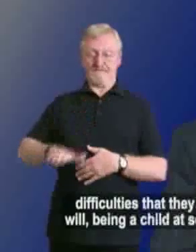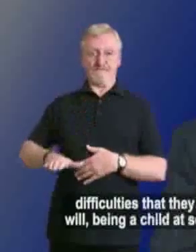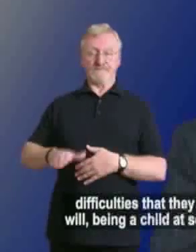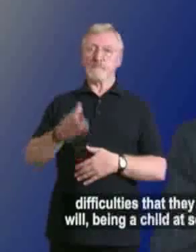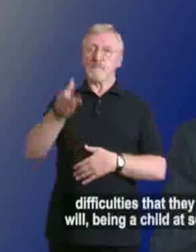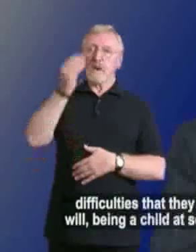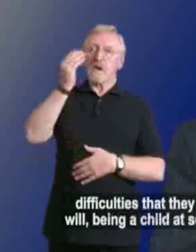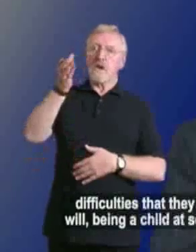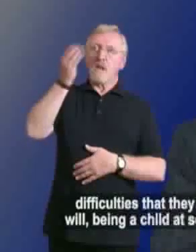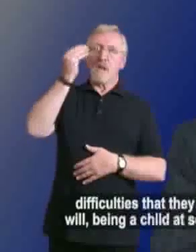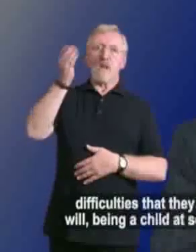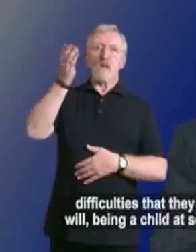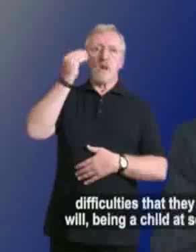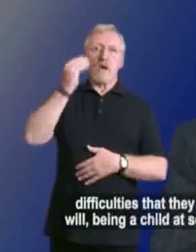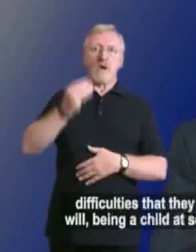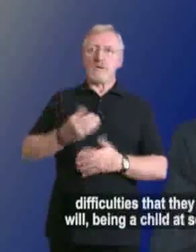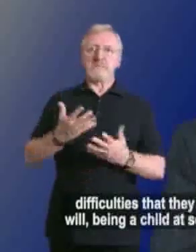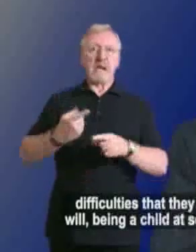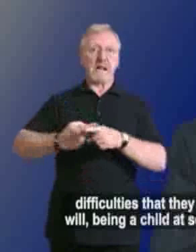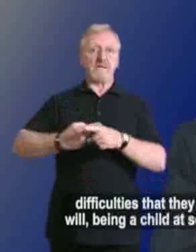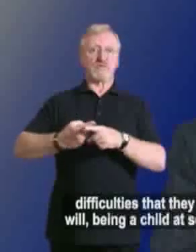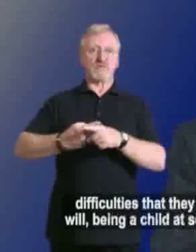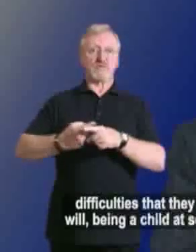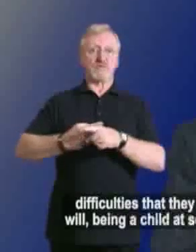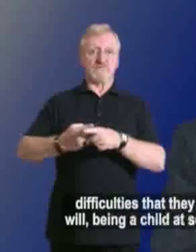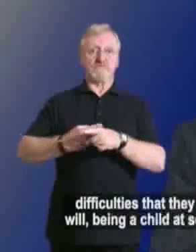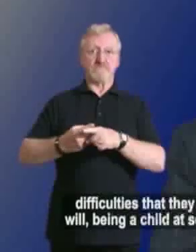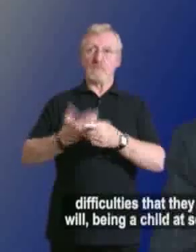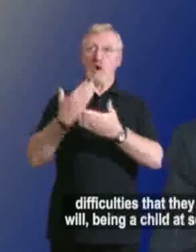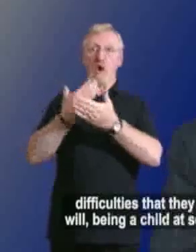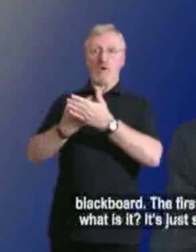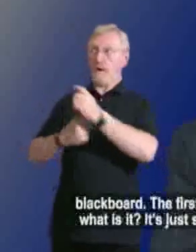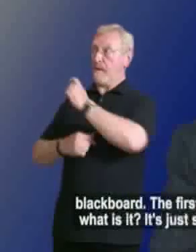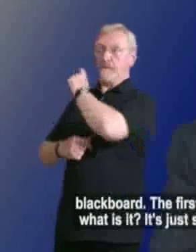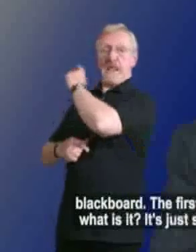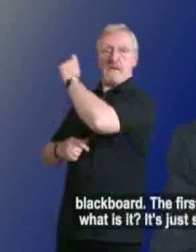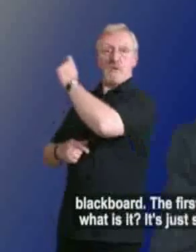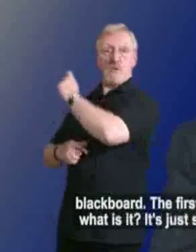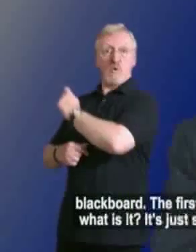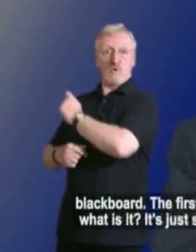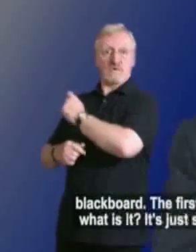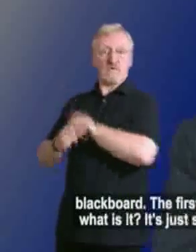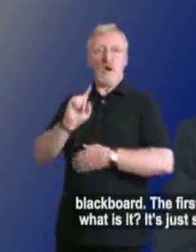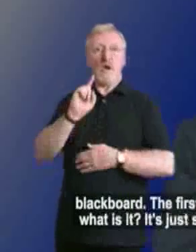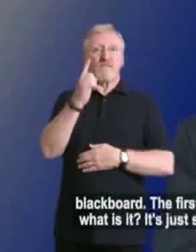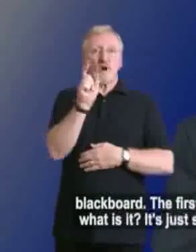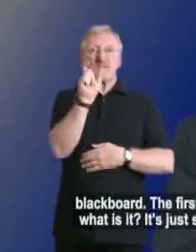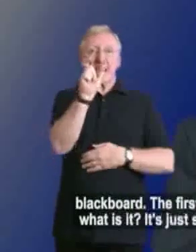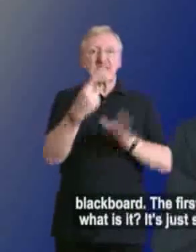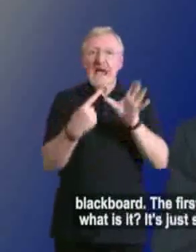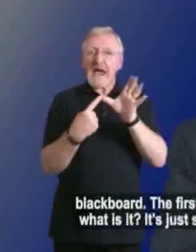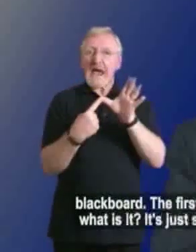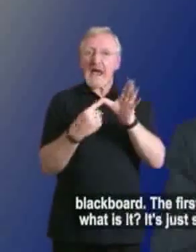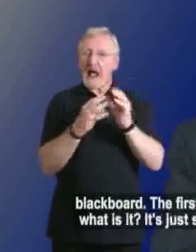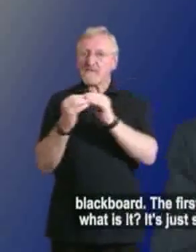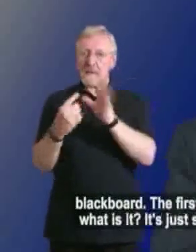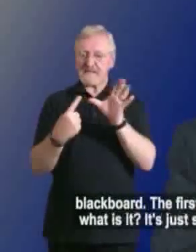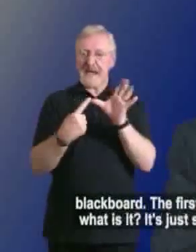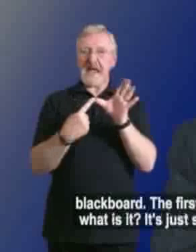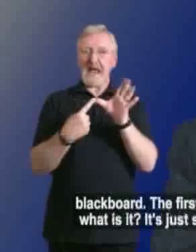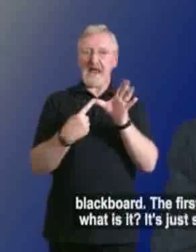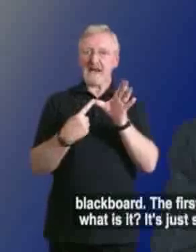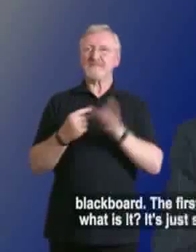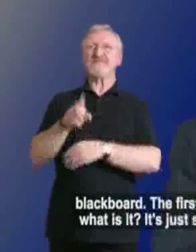school, learning English on a blackboard. The first letter A in the